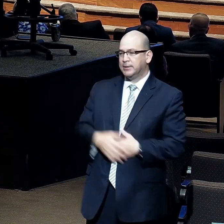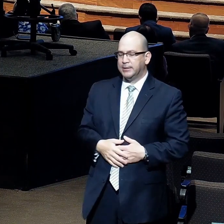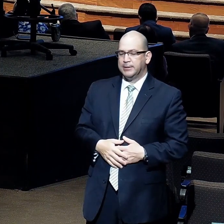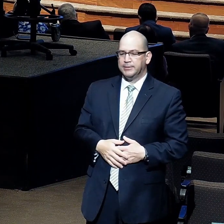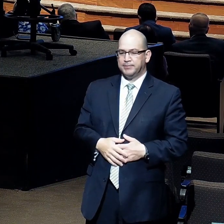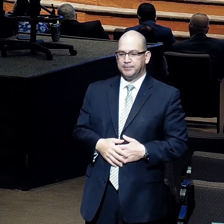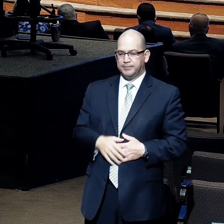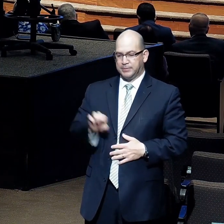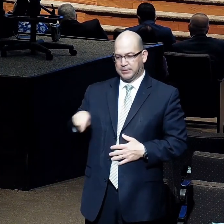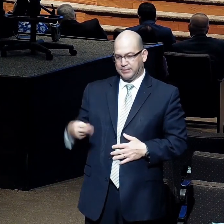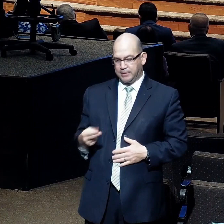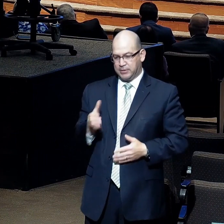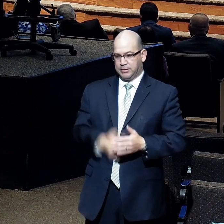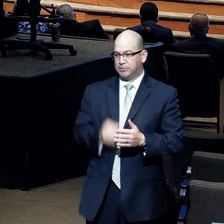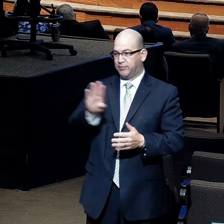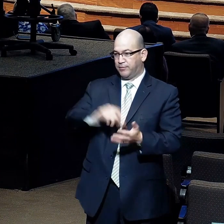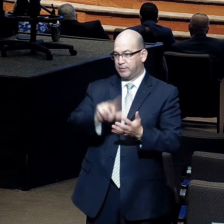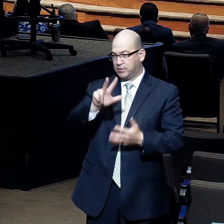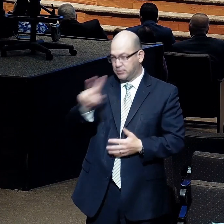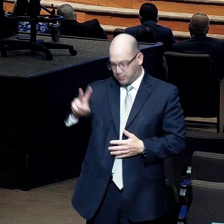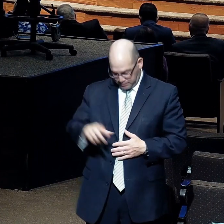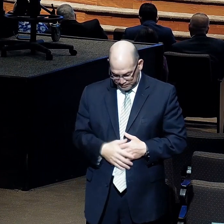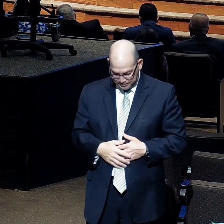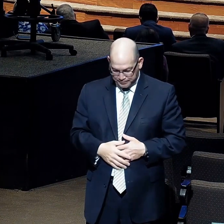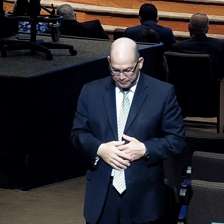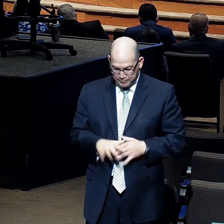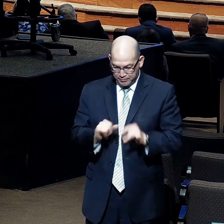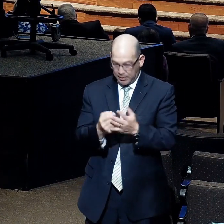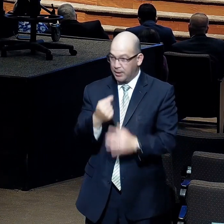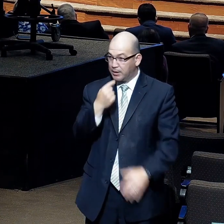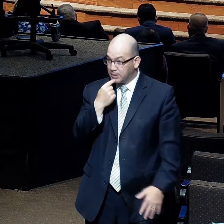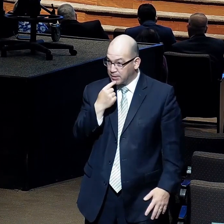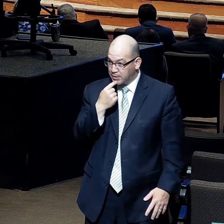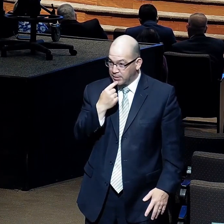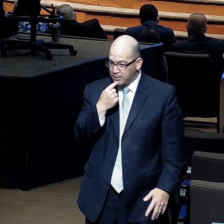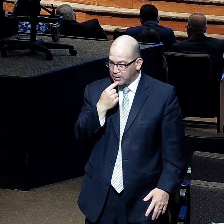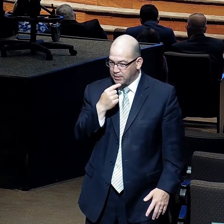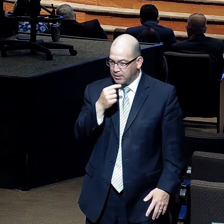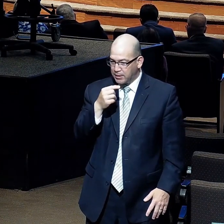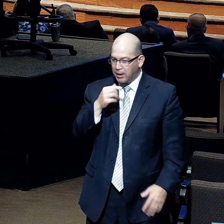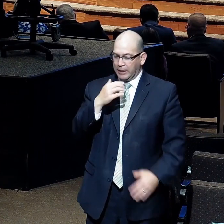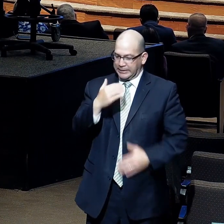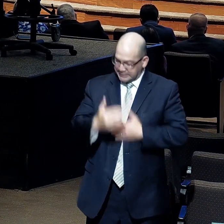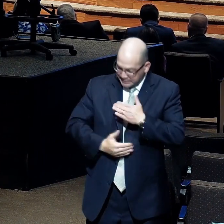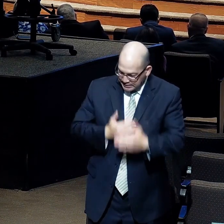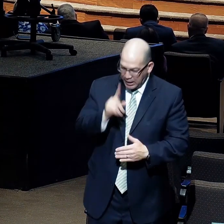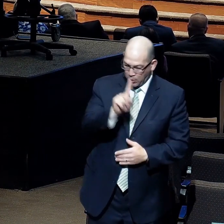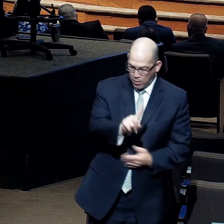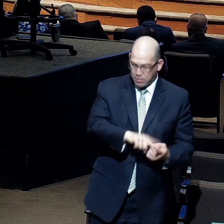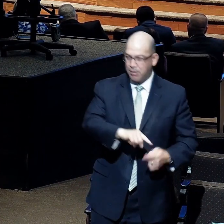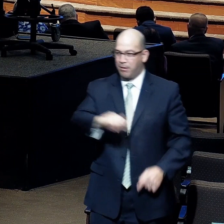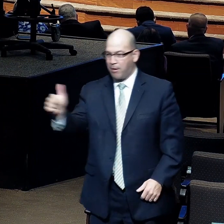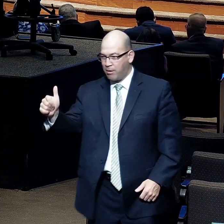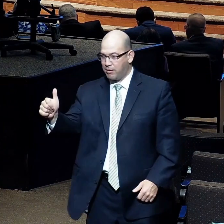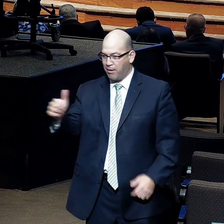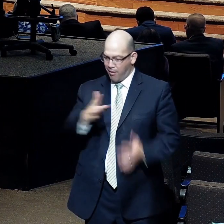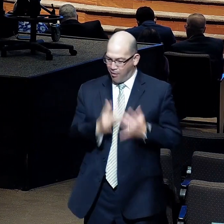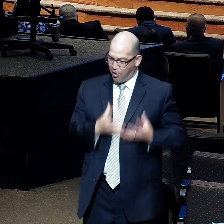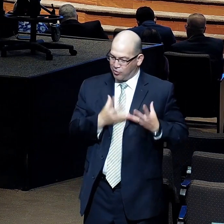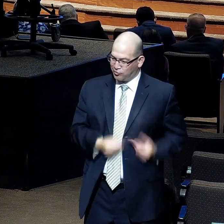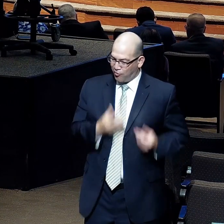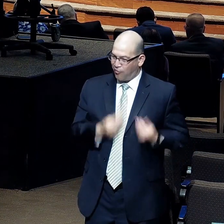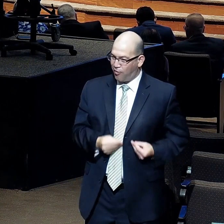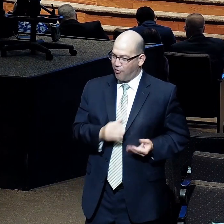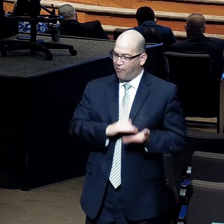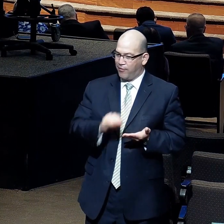Ephesians 4, 32. The Bible says, "And be ye kind one to another, tenderhearted, forgiving